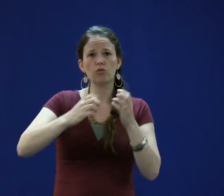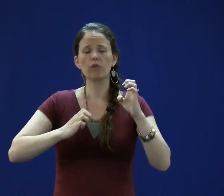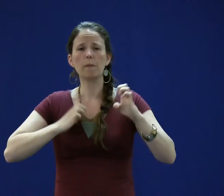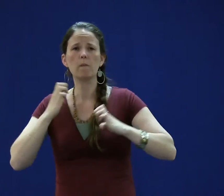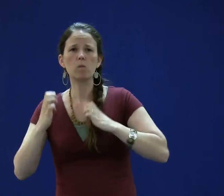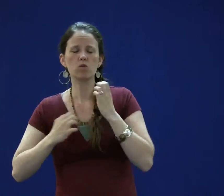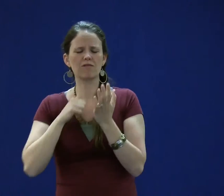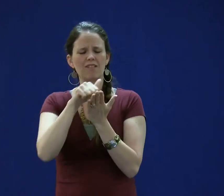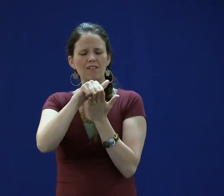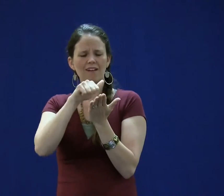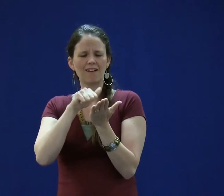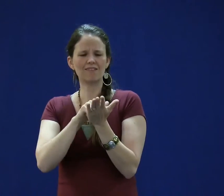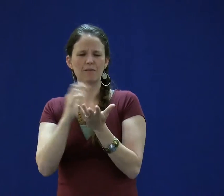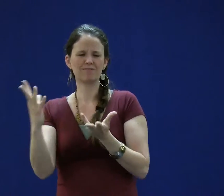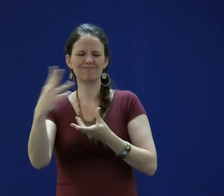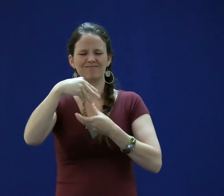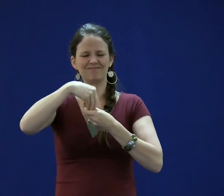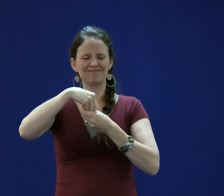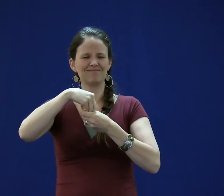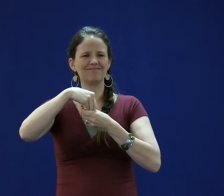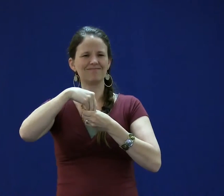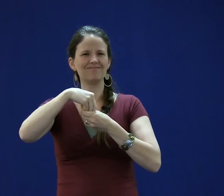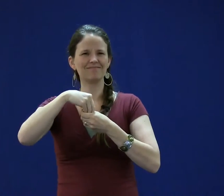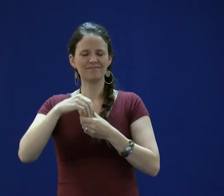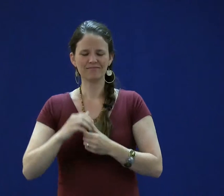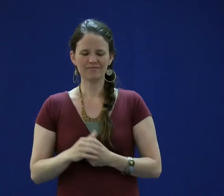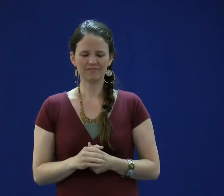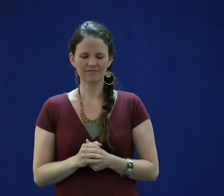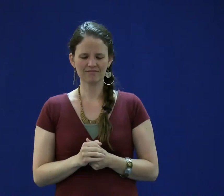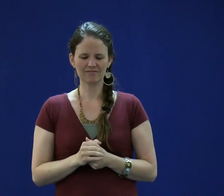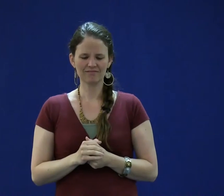to social-emotional development and academic inclusion.